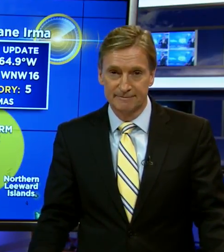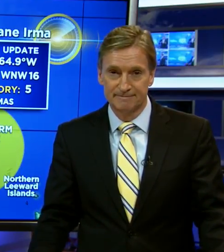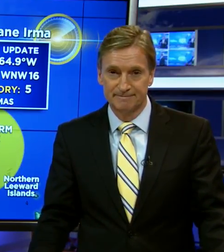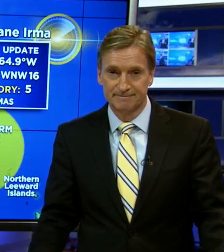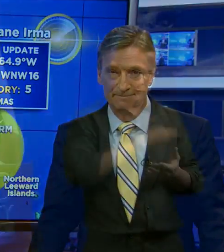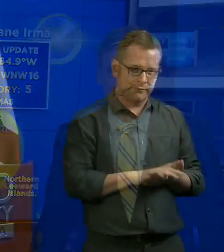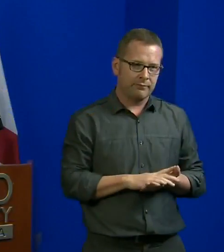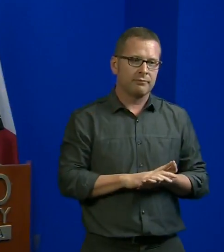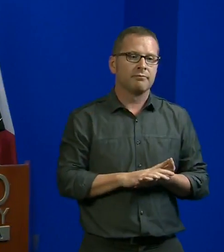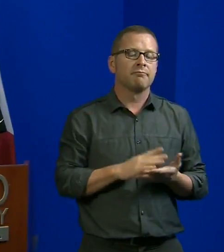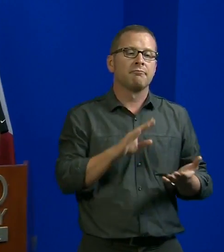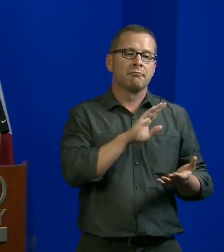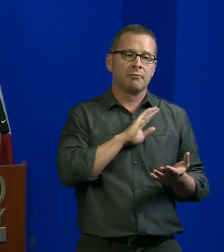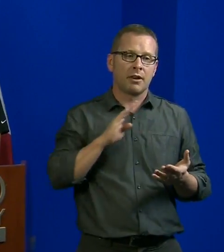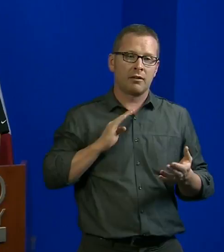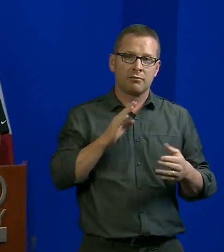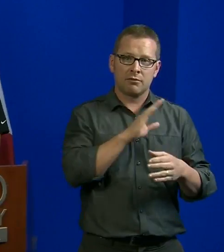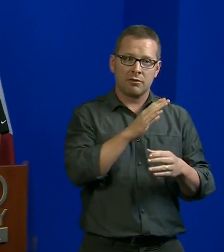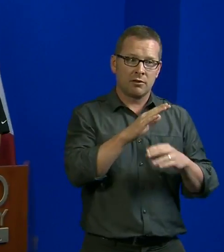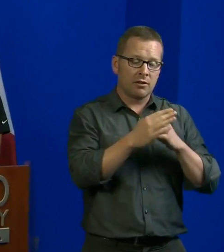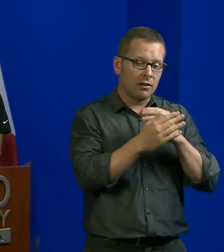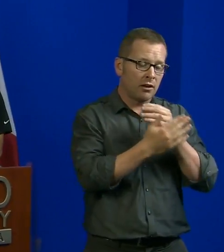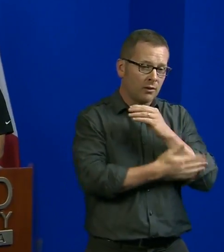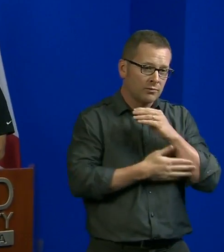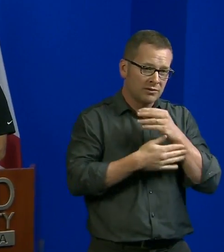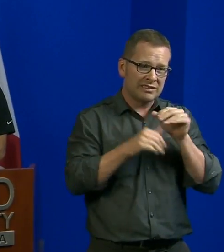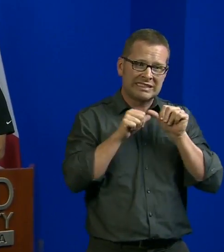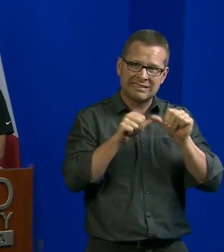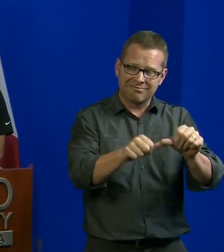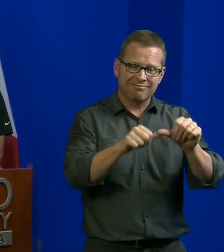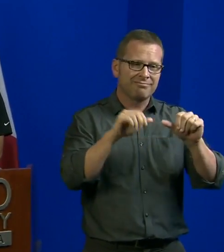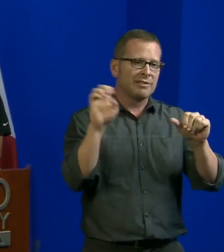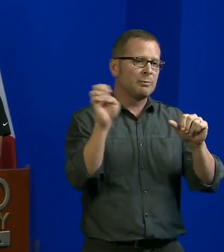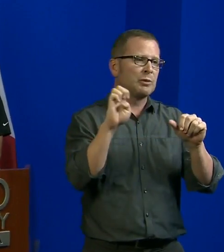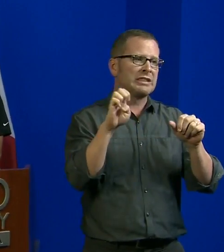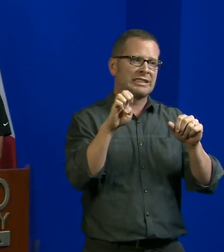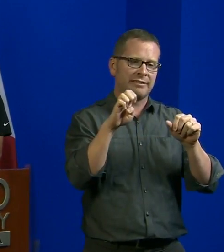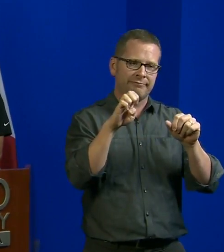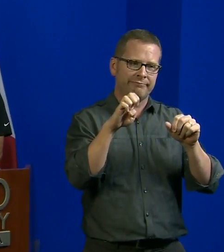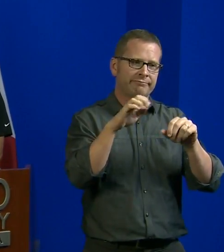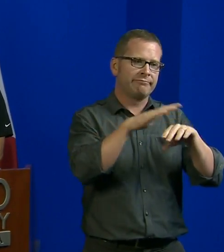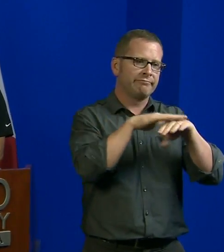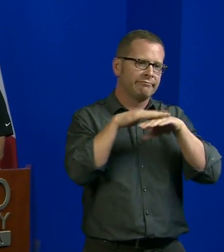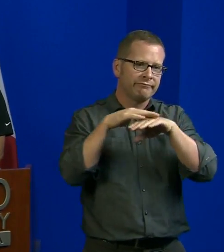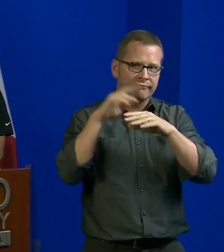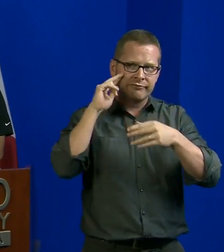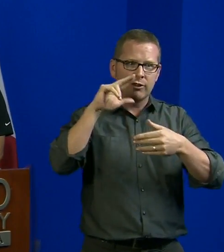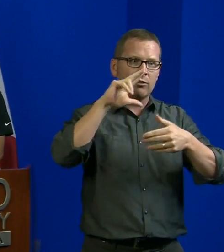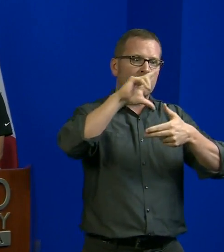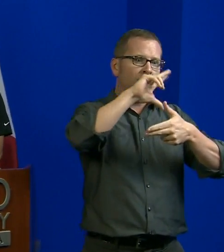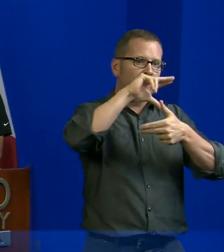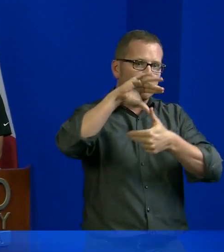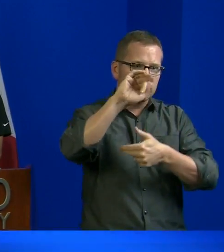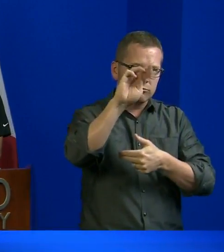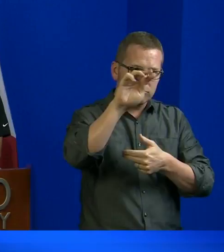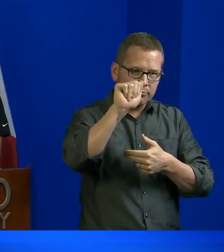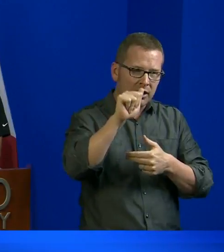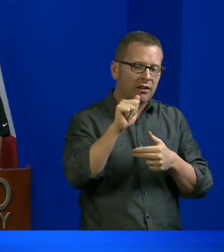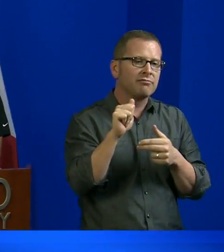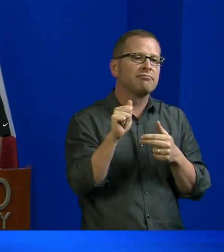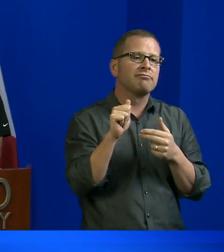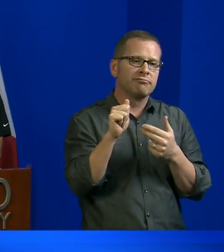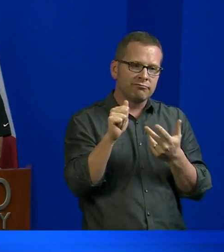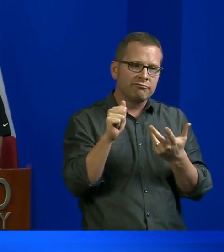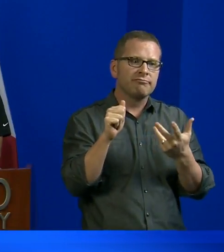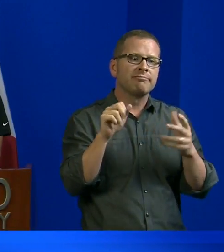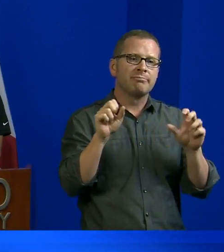take a listen. Of emergency as Hurricane Irma continues to be a very powerful storm with the capability of